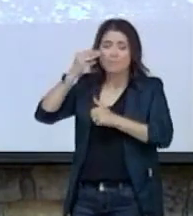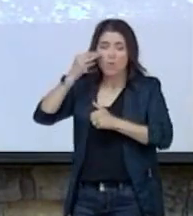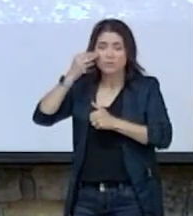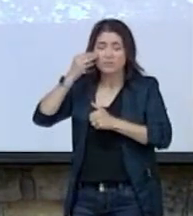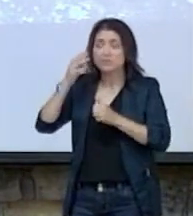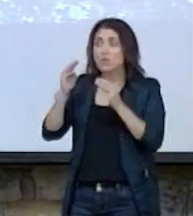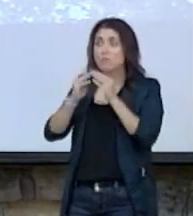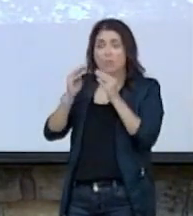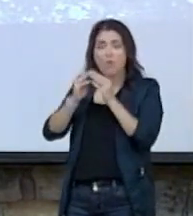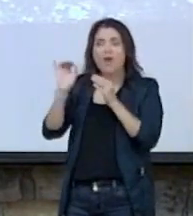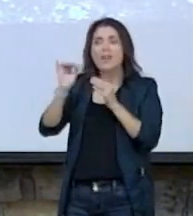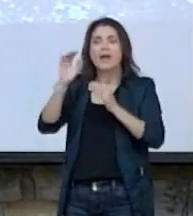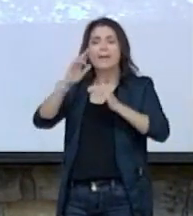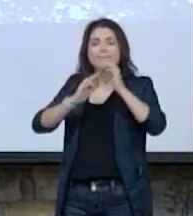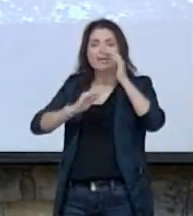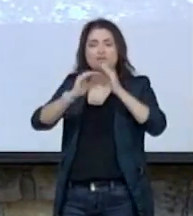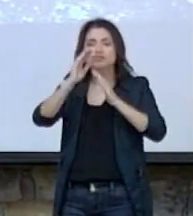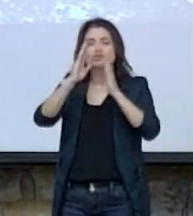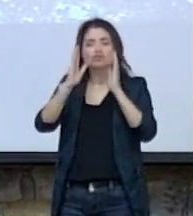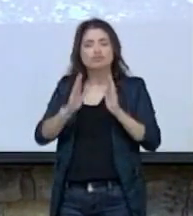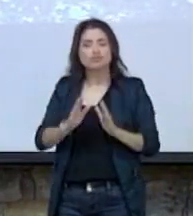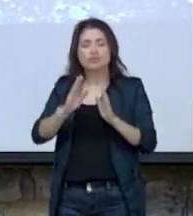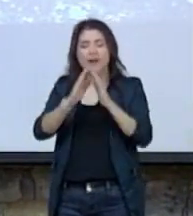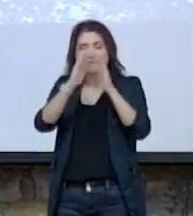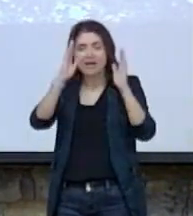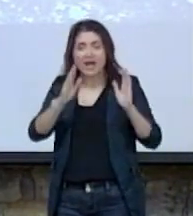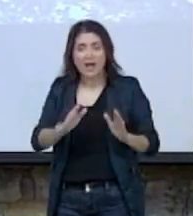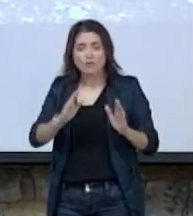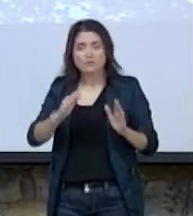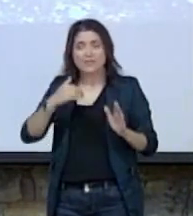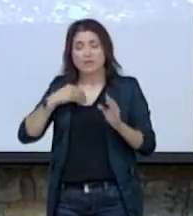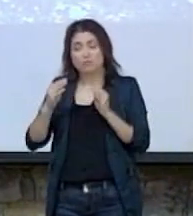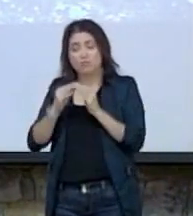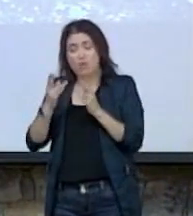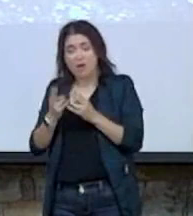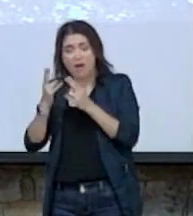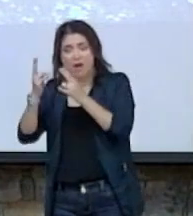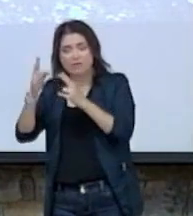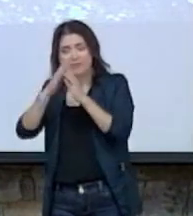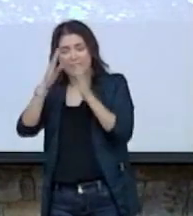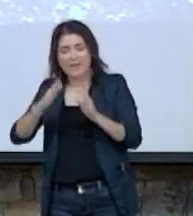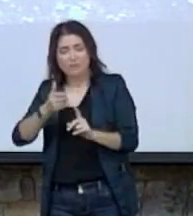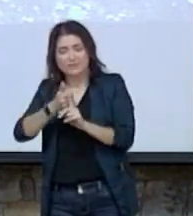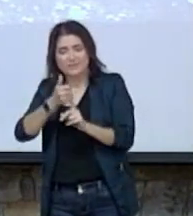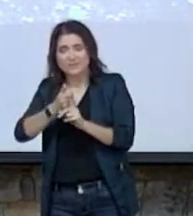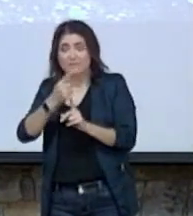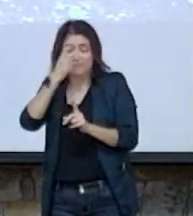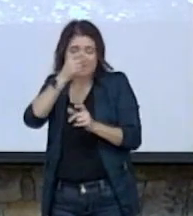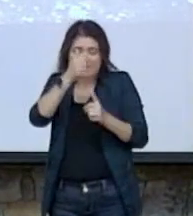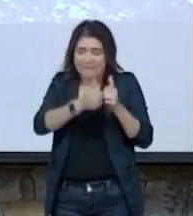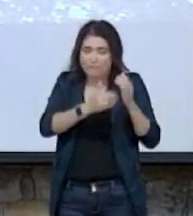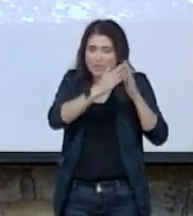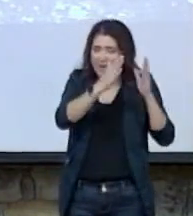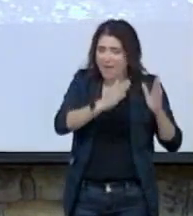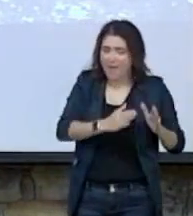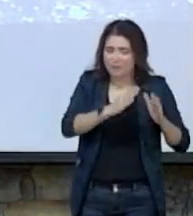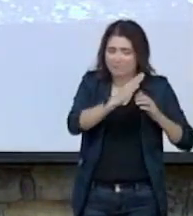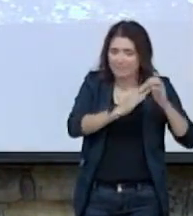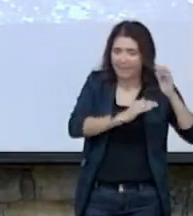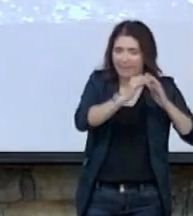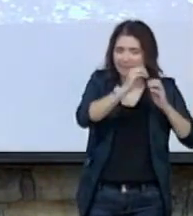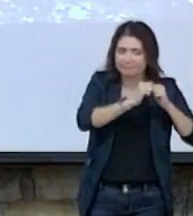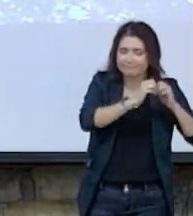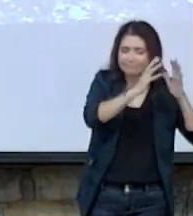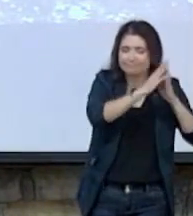as the builder of a house has more honor than the house itself. For every house is built by someone, but the builder of all things